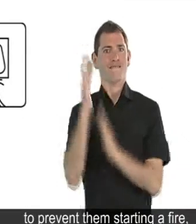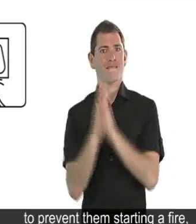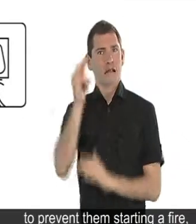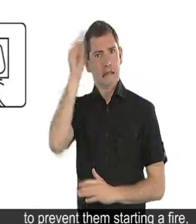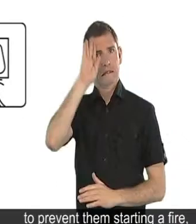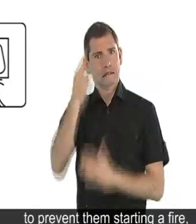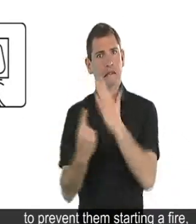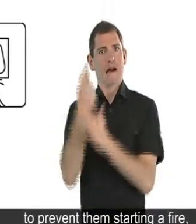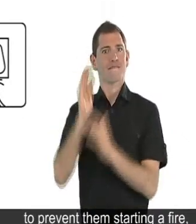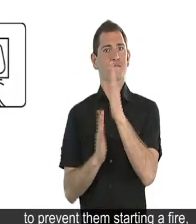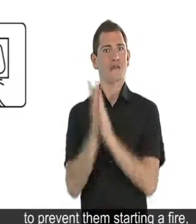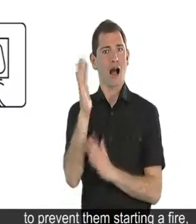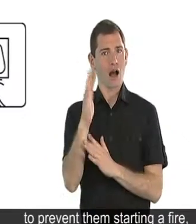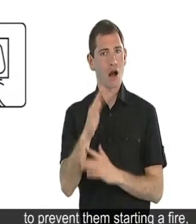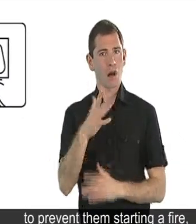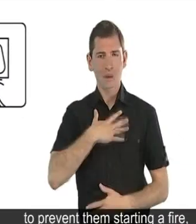danger signs.